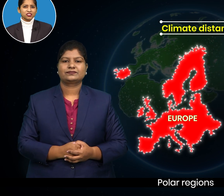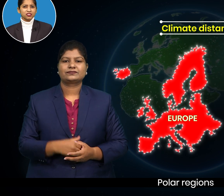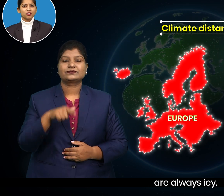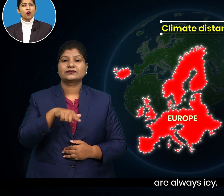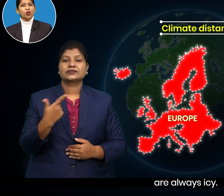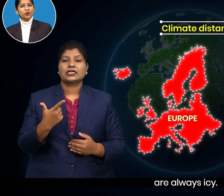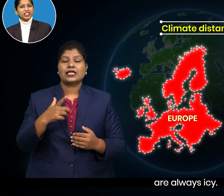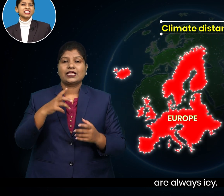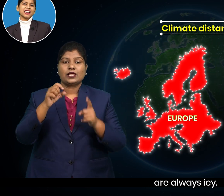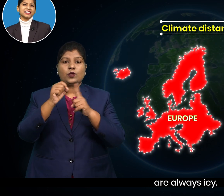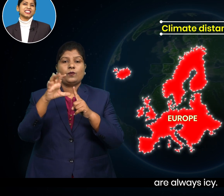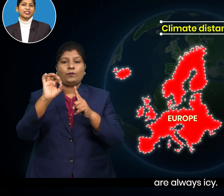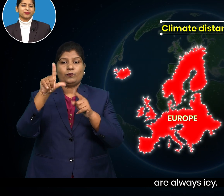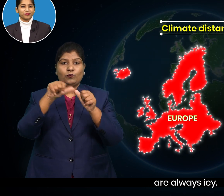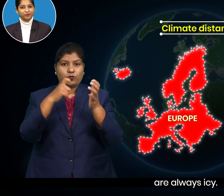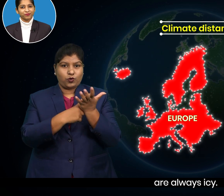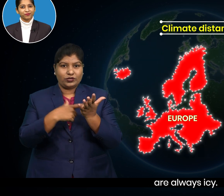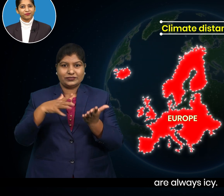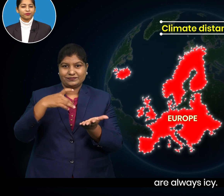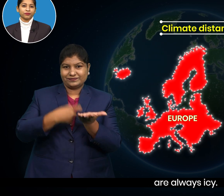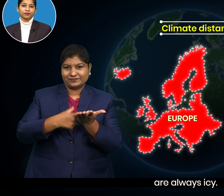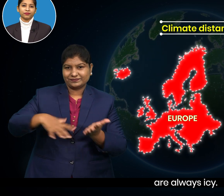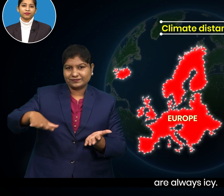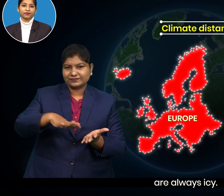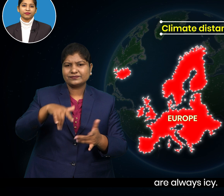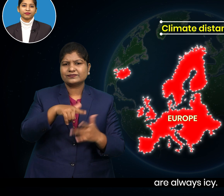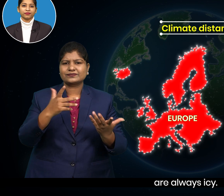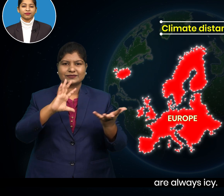Polar regions are always icy.